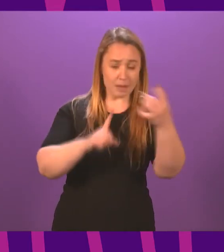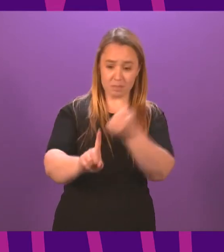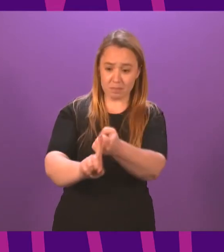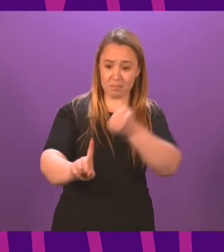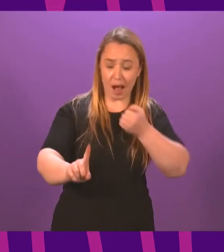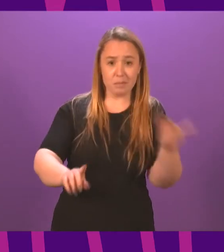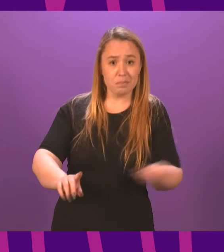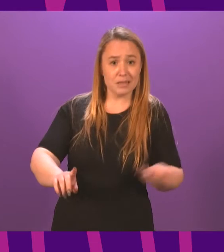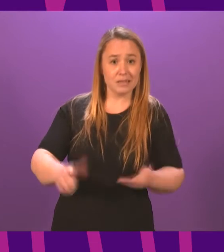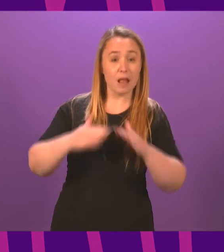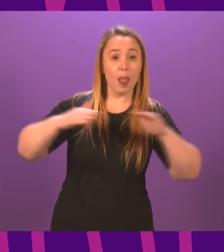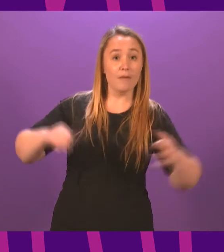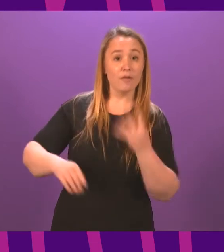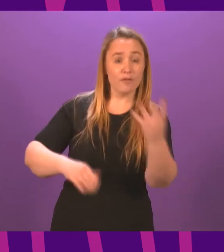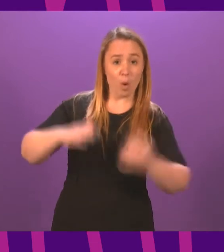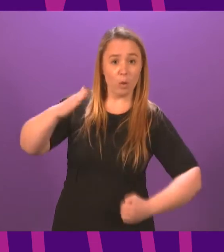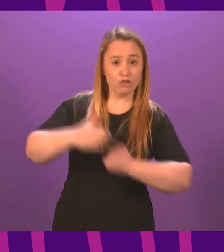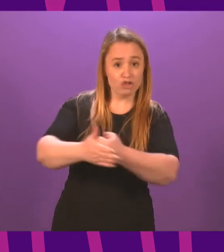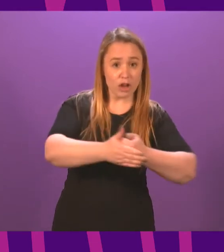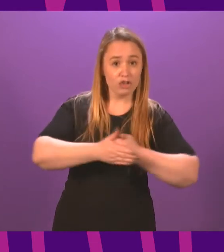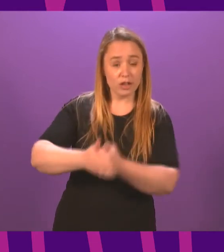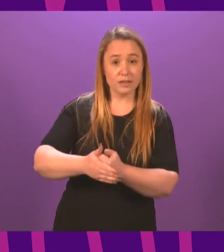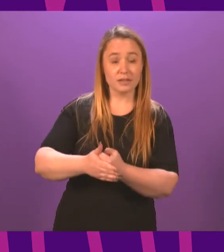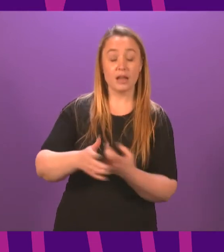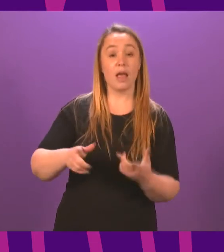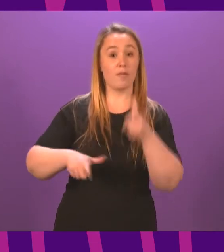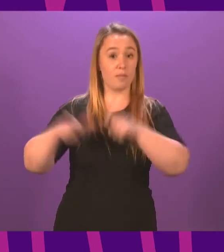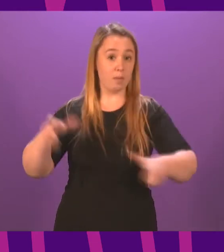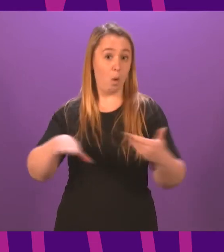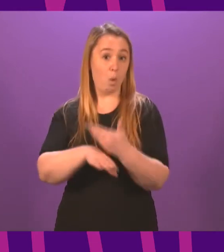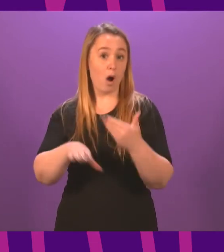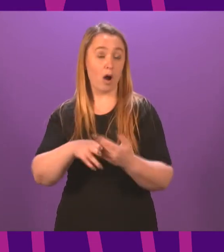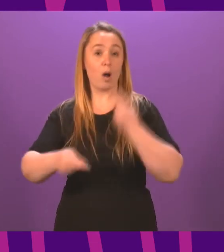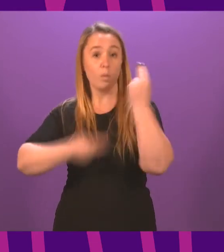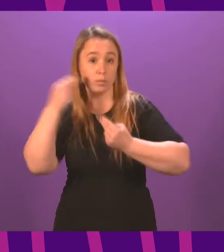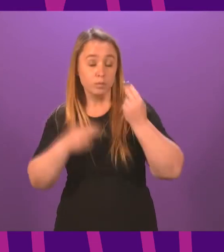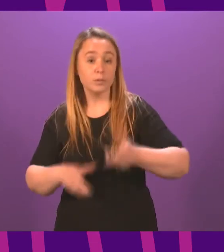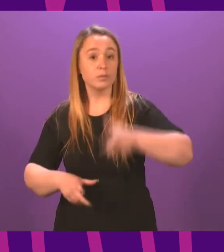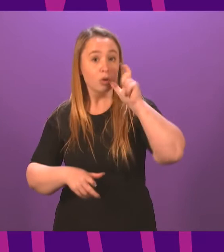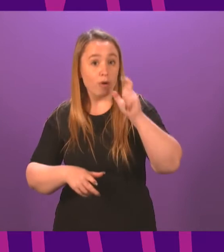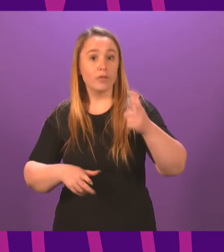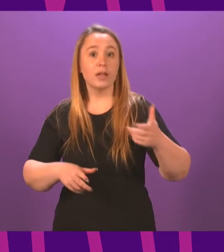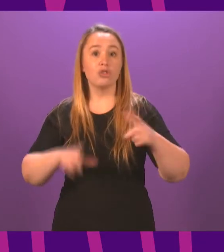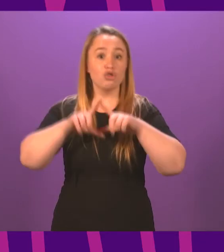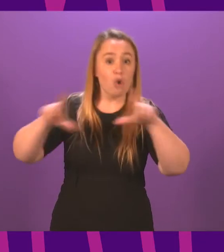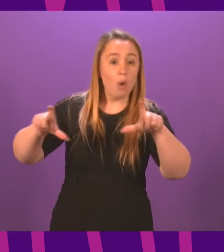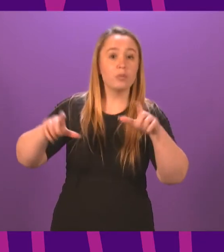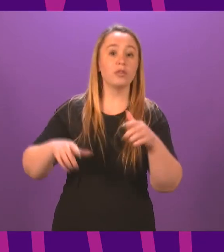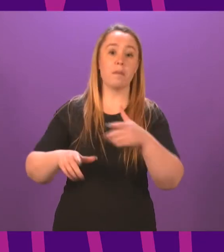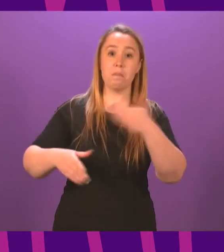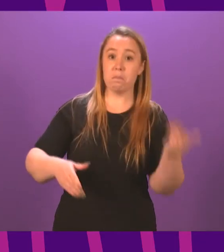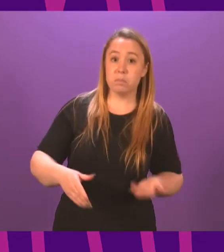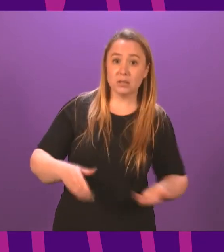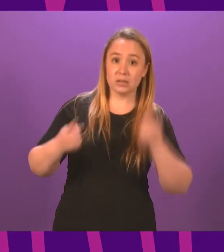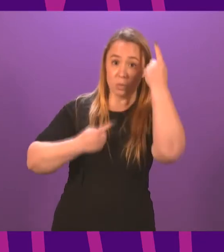business, especially those who operate in retail and hospitality. Businesses in these areas are rightly worried about the impact